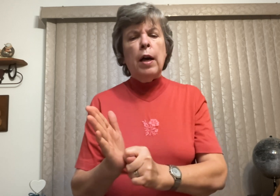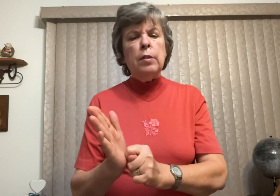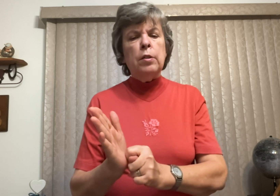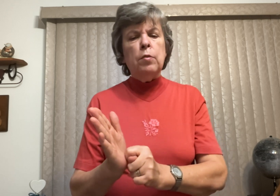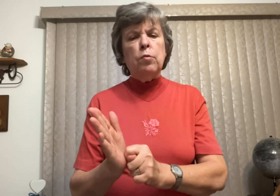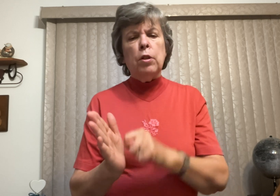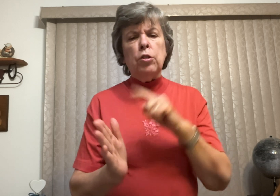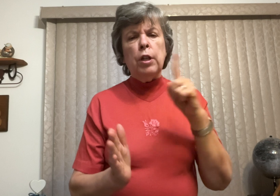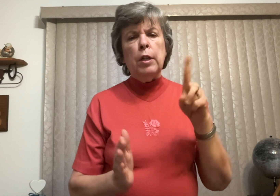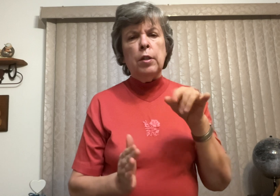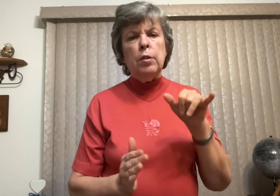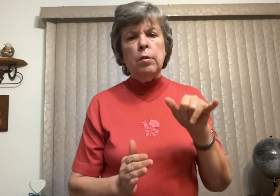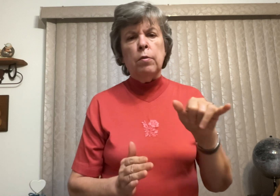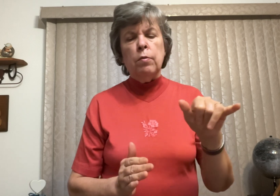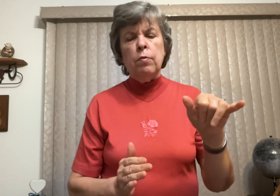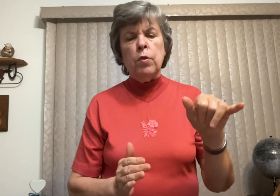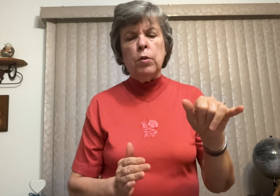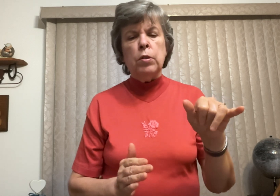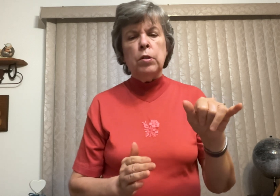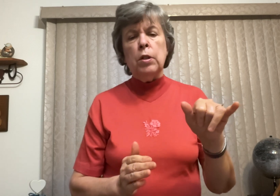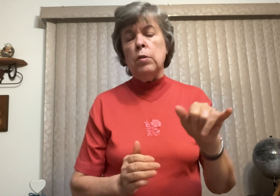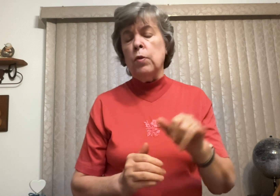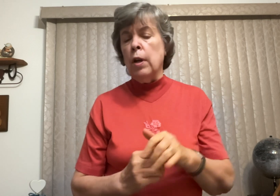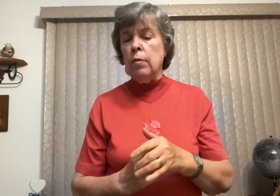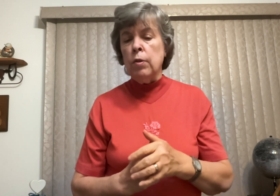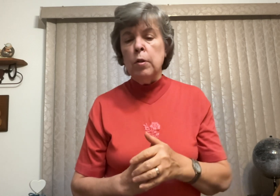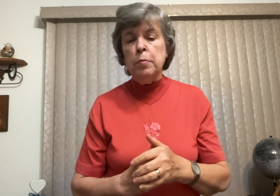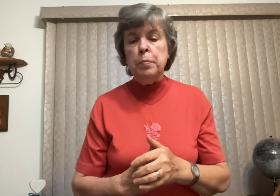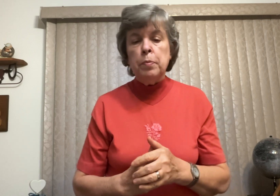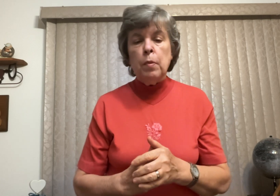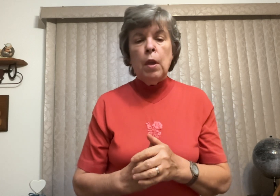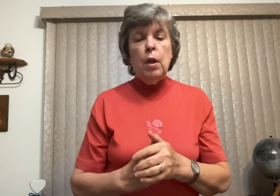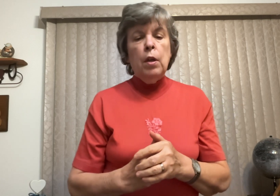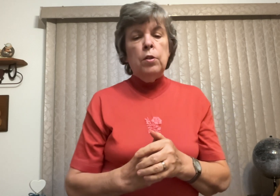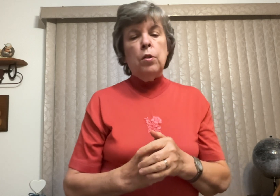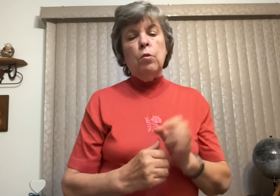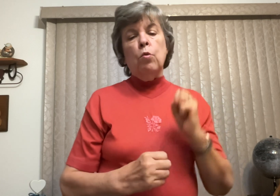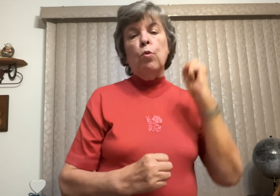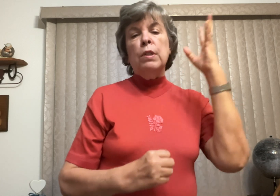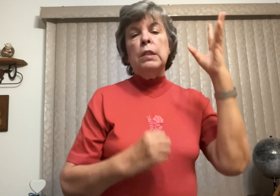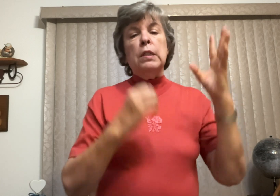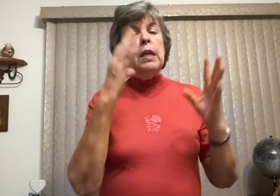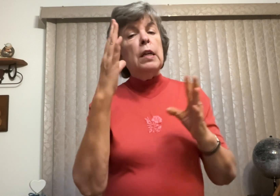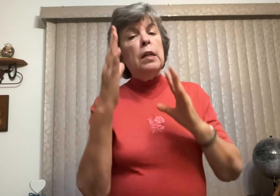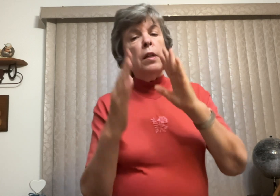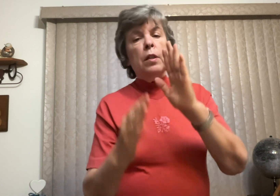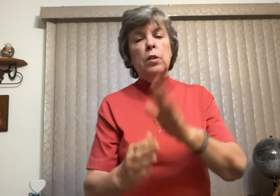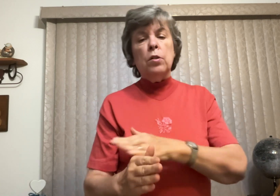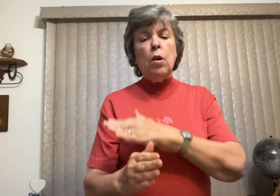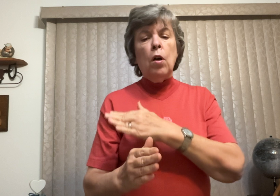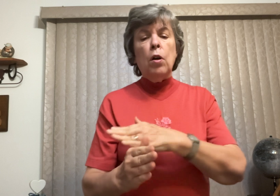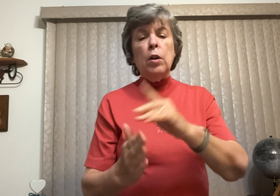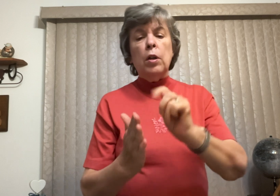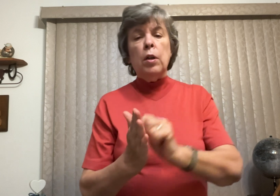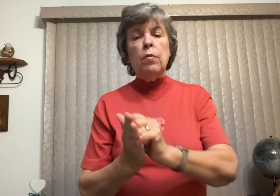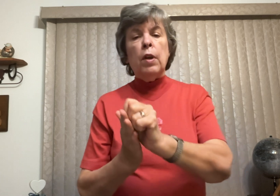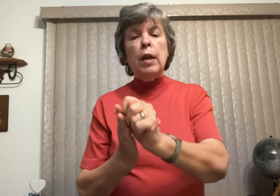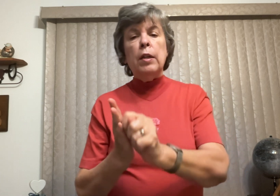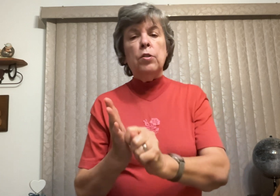to differentiate the verse it says forever. So sing the song of